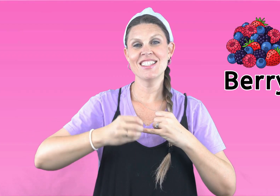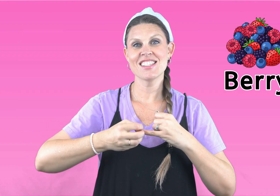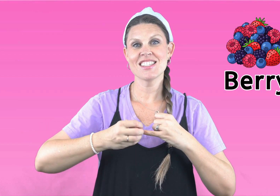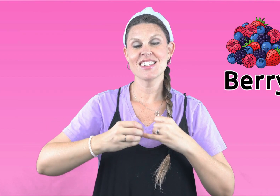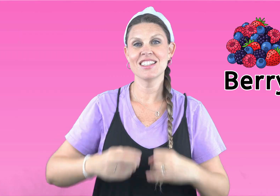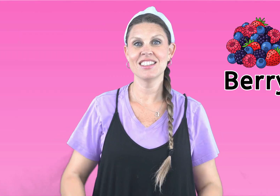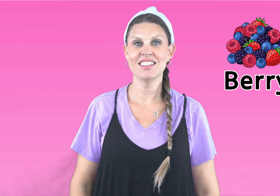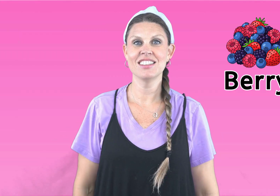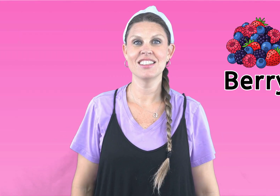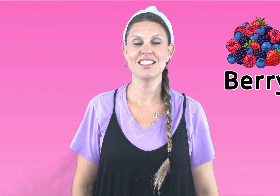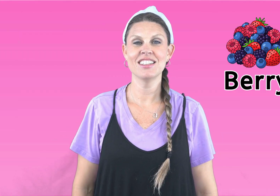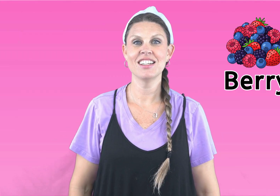Berries,